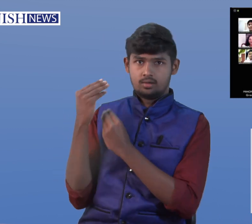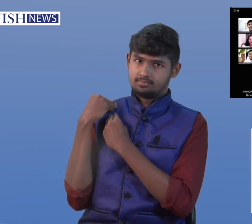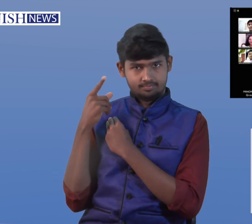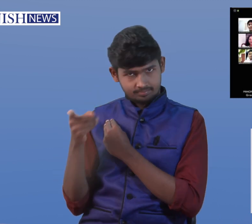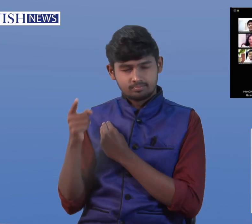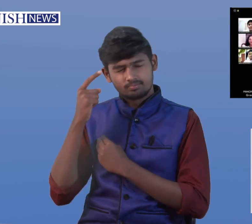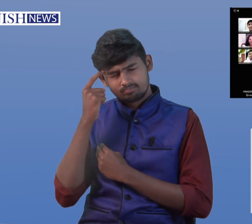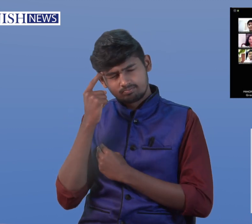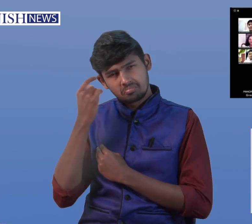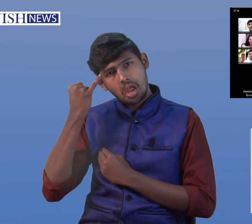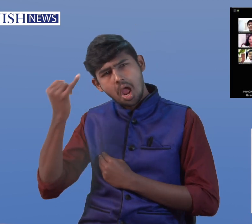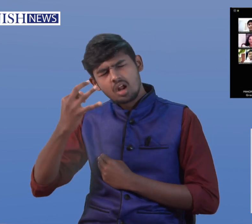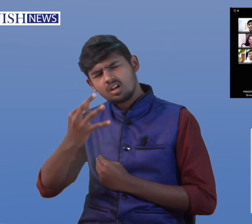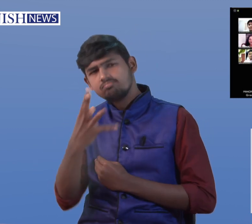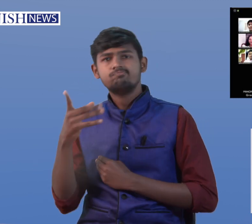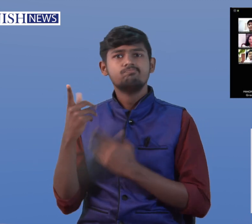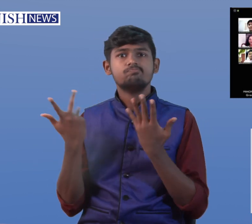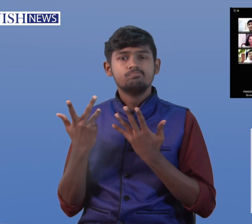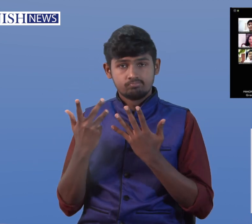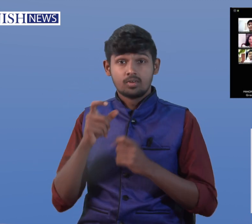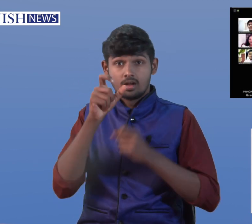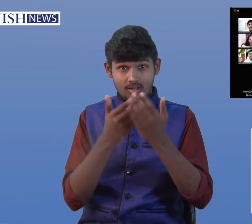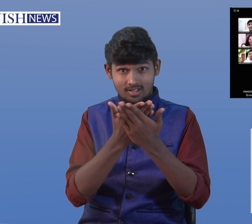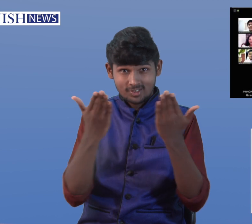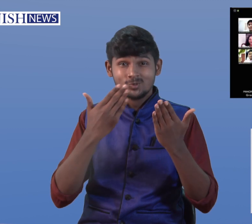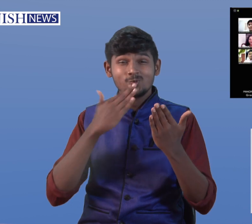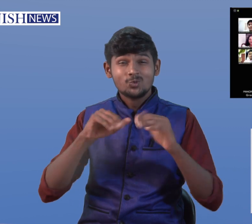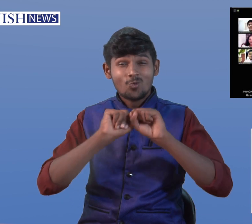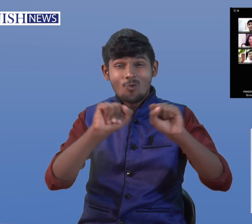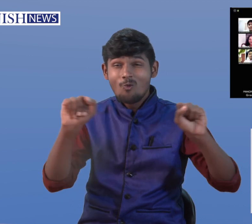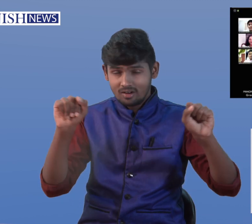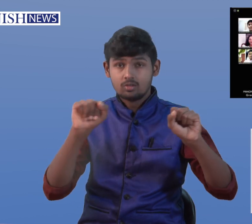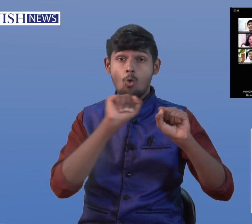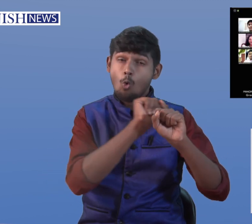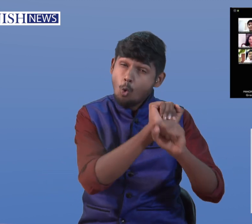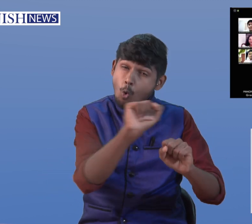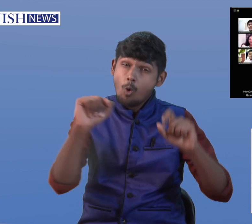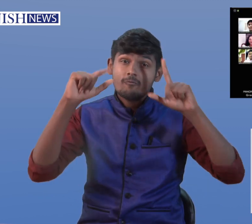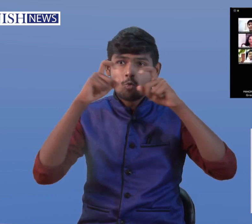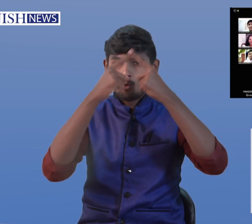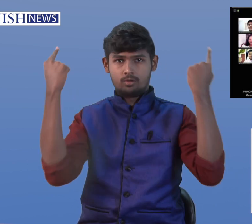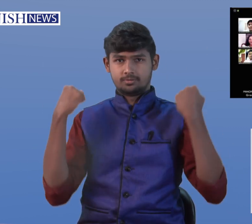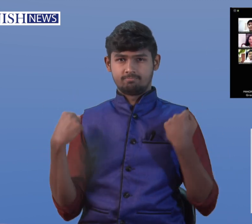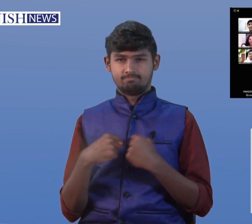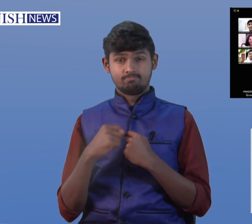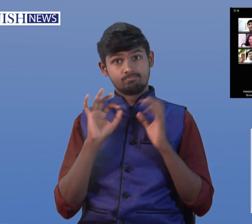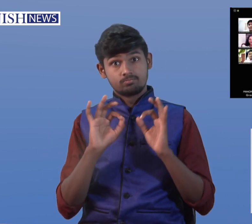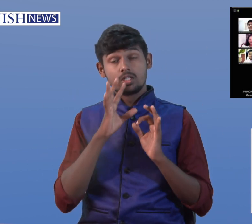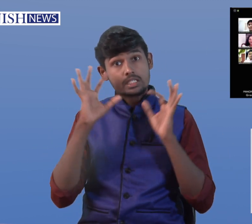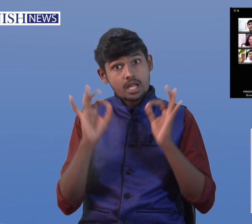Nabida Premkumar, owner of the studio Phototech Color Lab, is the mastermind behind this idea. Her initial plan was